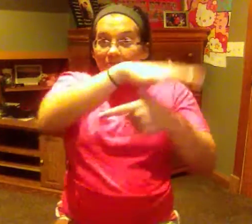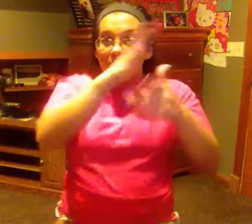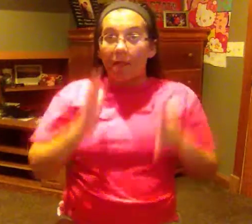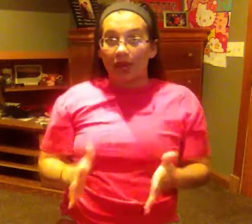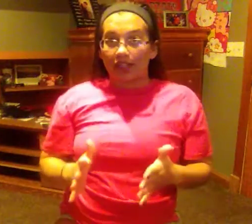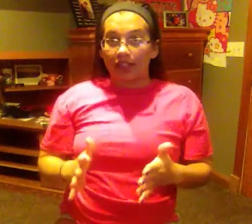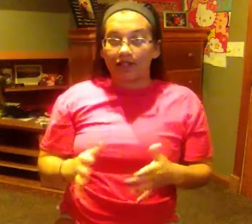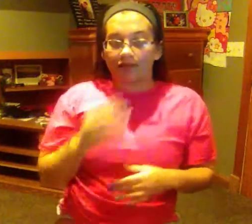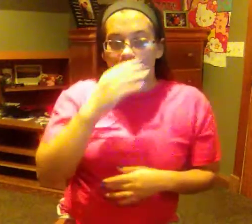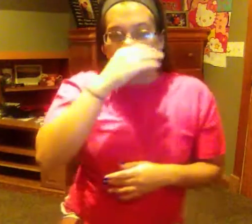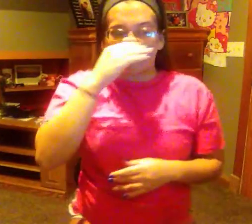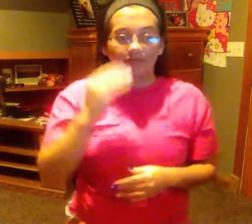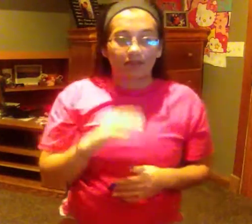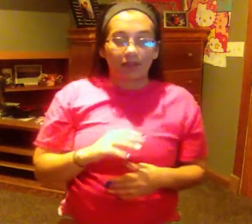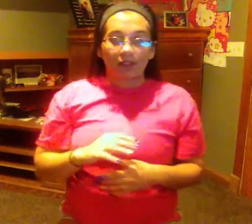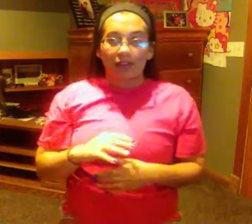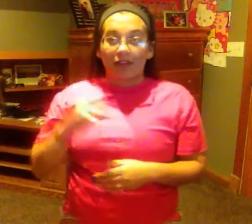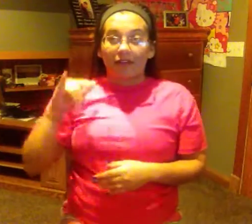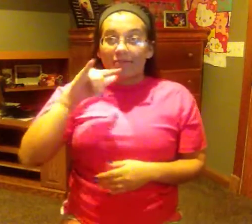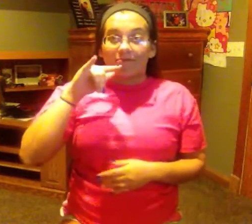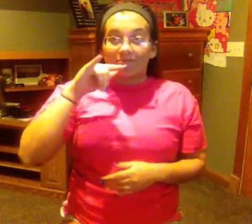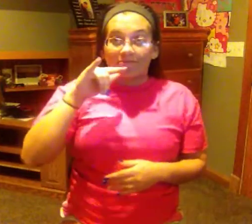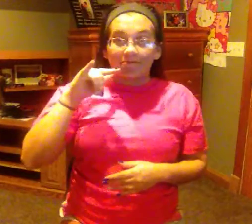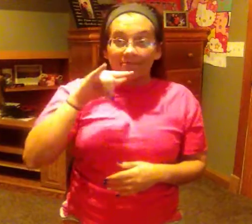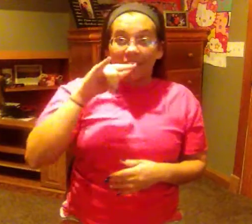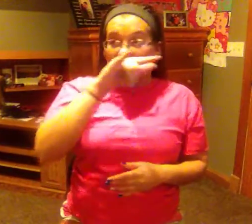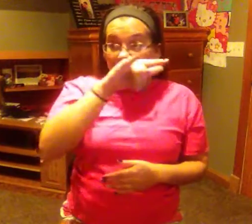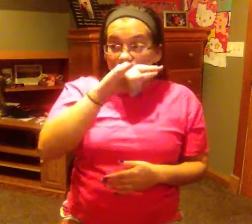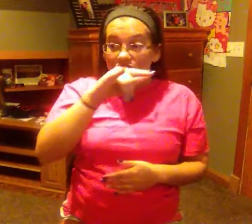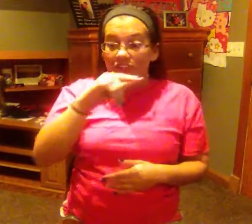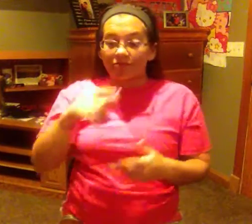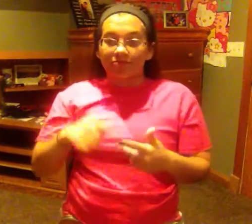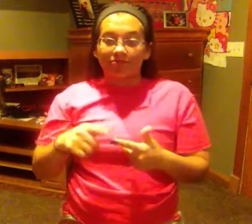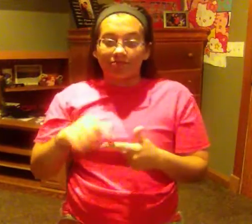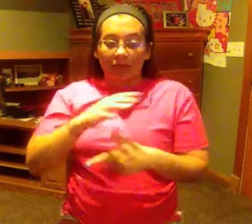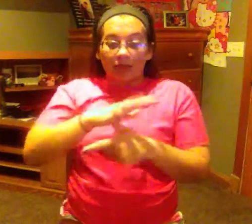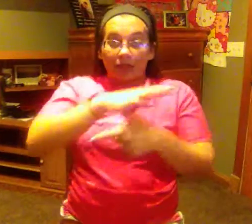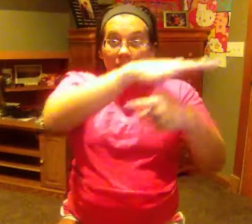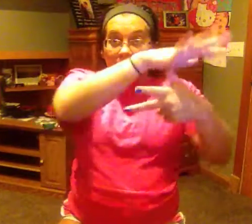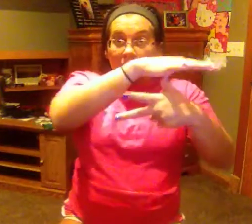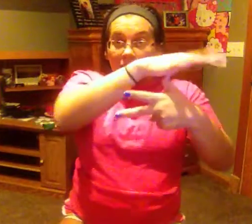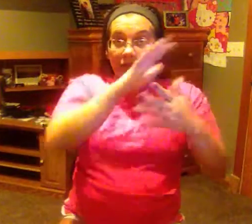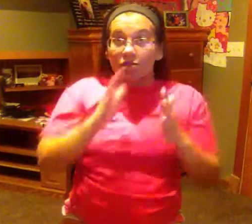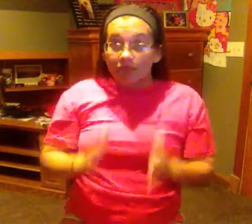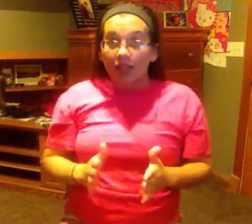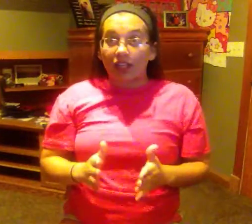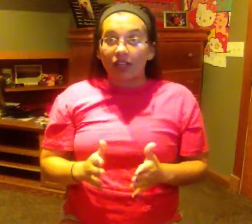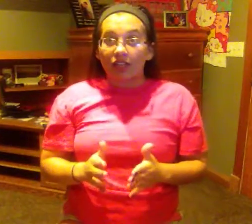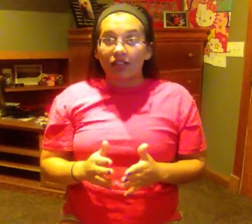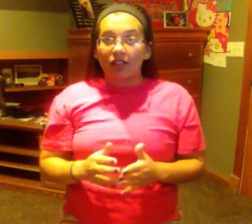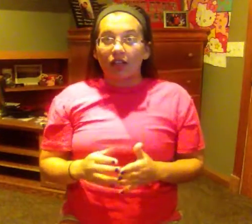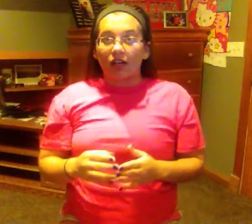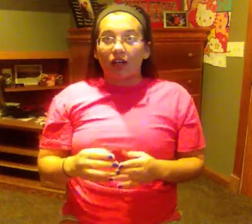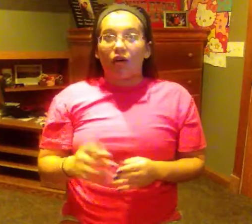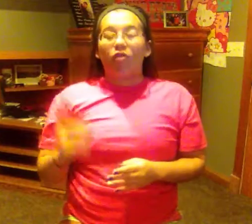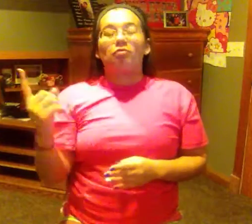demand, and you can have a chance to be among the best. Pilots who can take off and land in the tightest spaces, fly in almost any weather